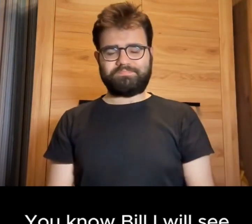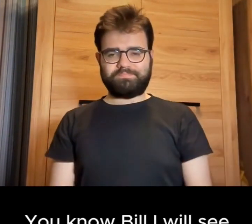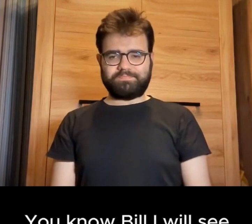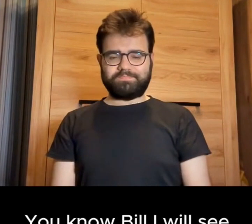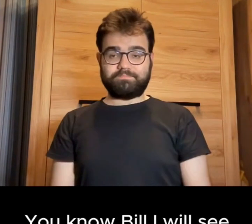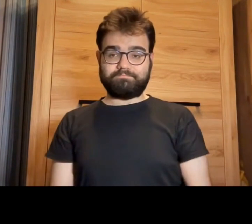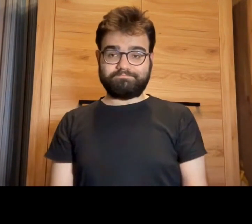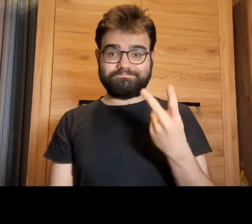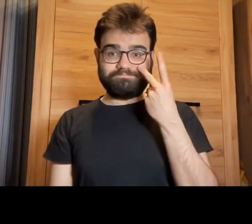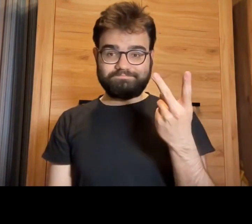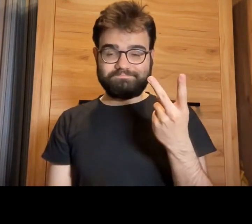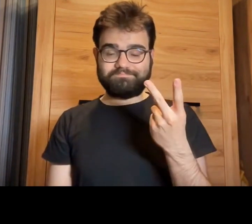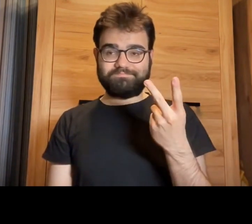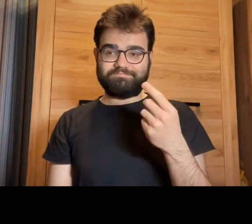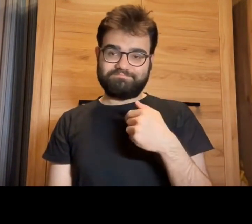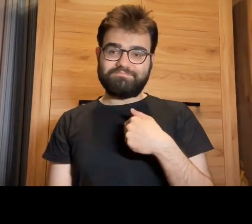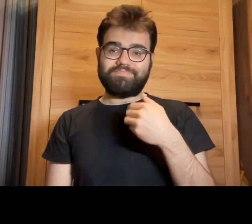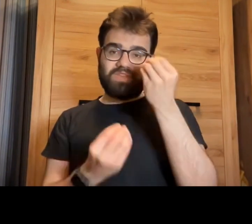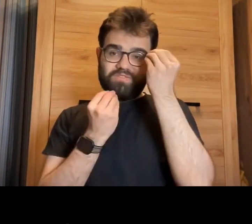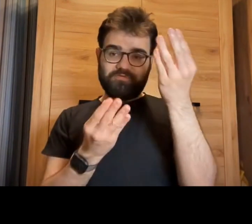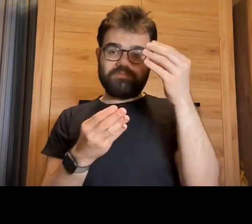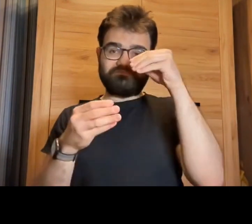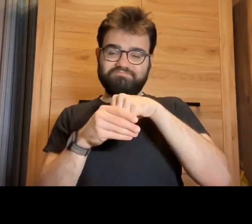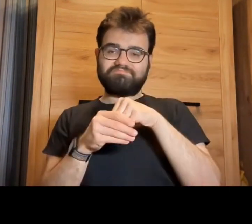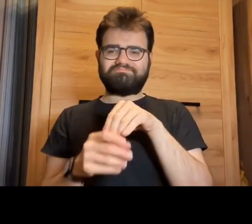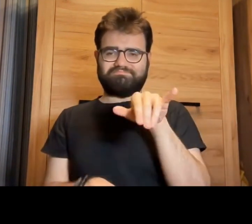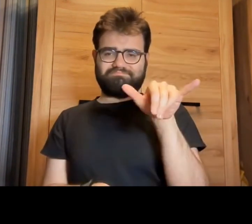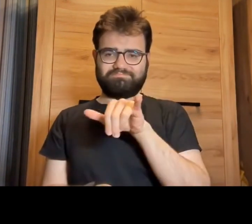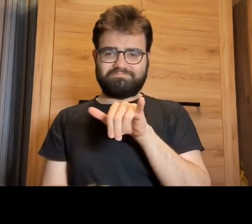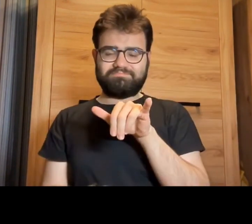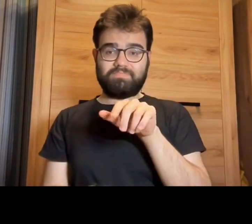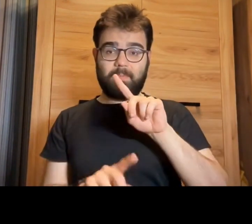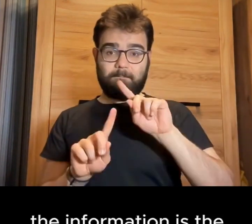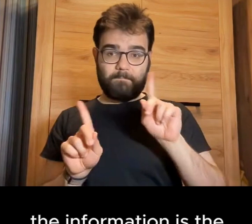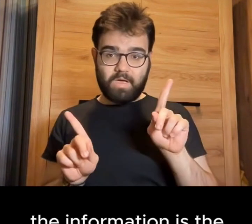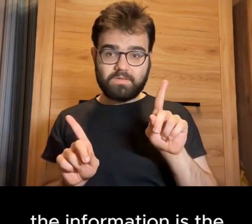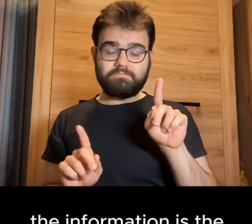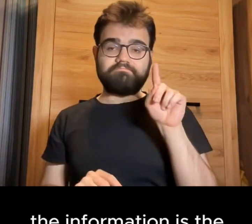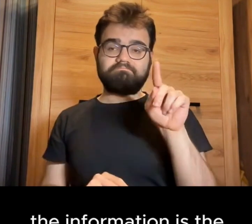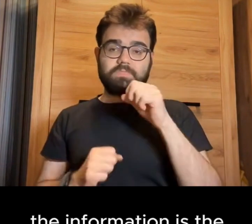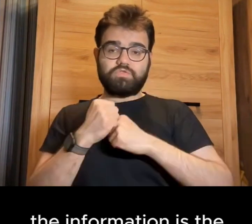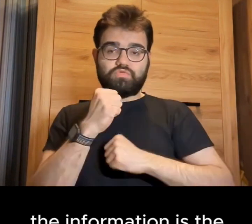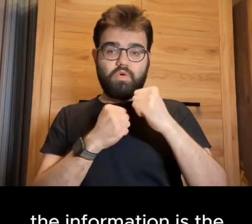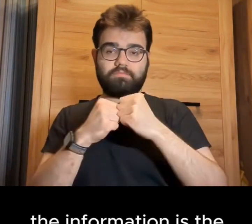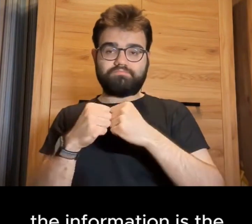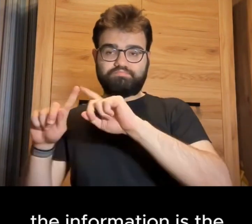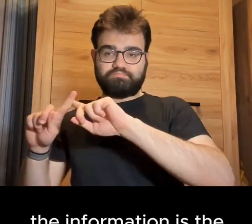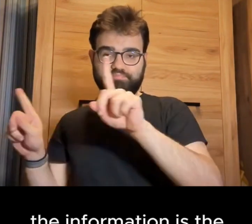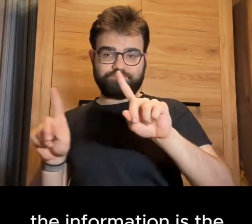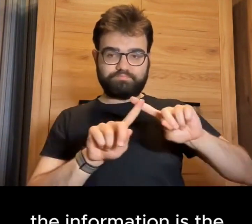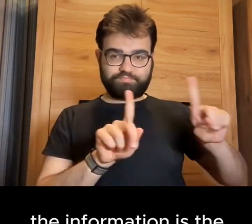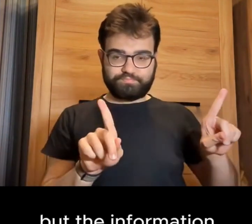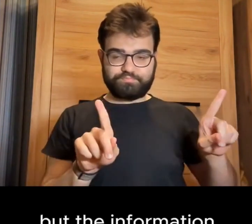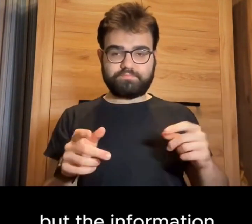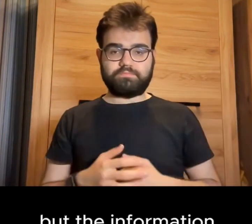And the other one, no Bill, future, see next week. I'll see Bill next week. As you can see, the information is the same,